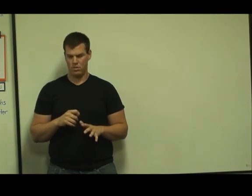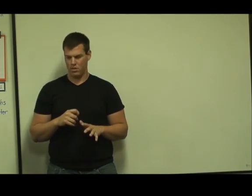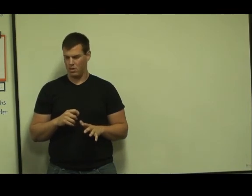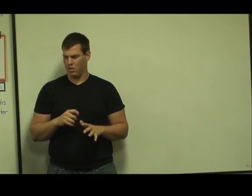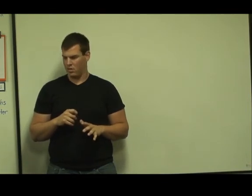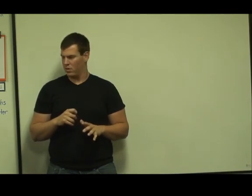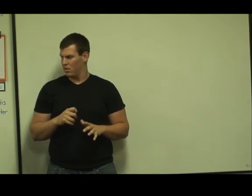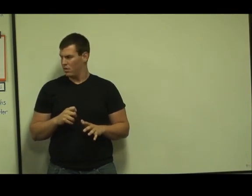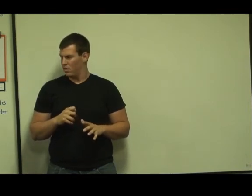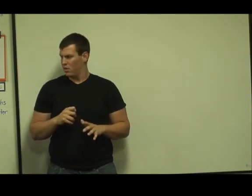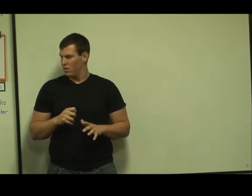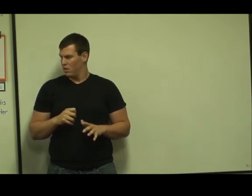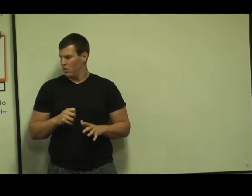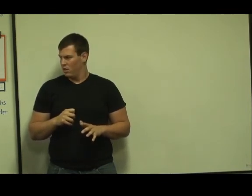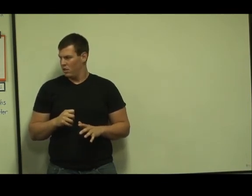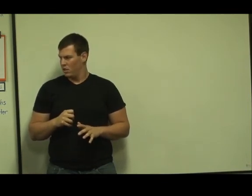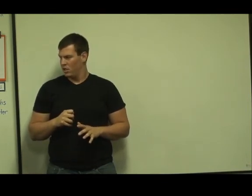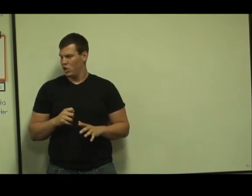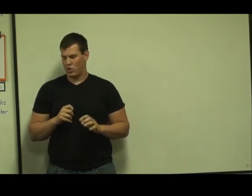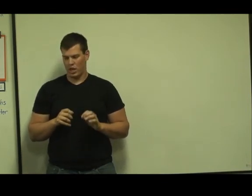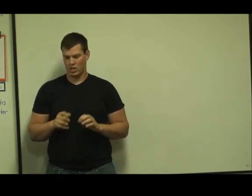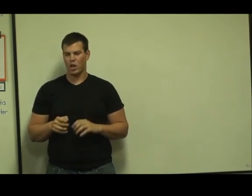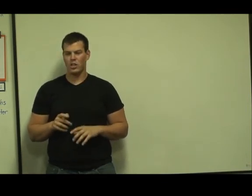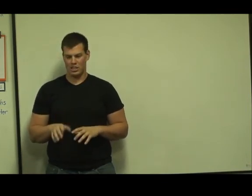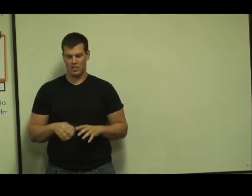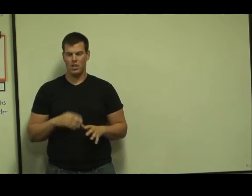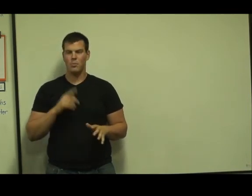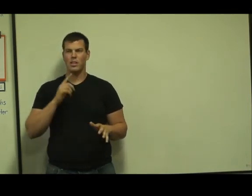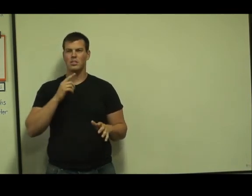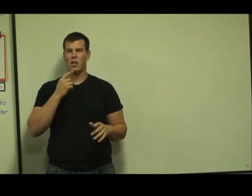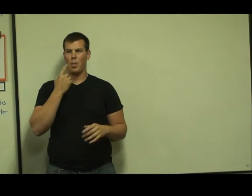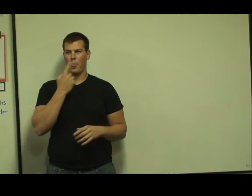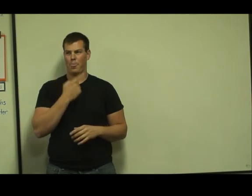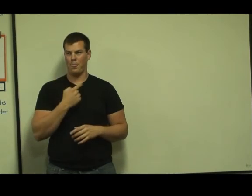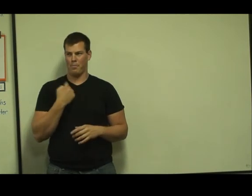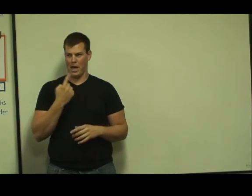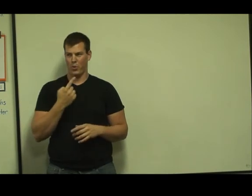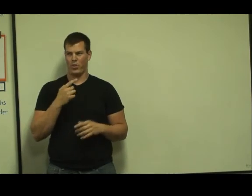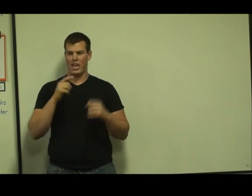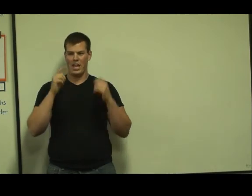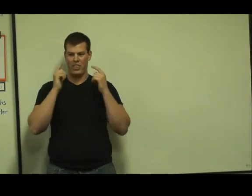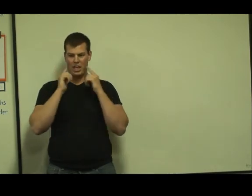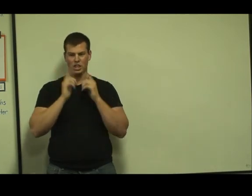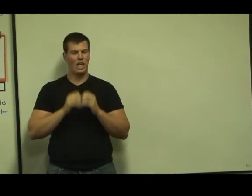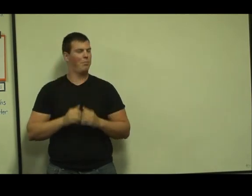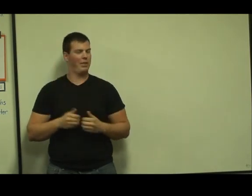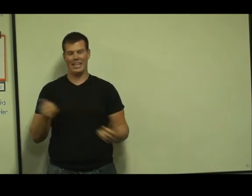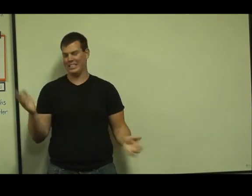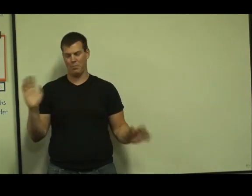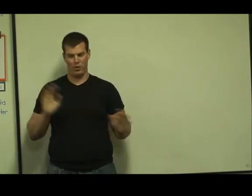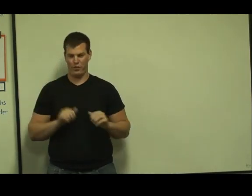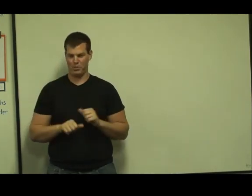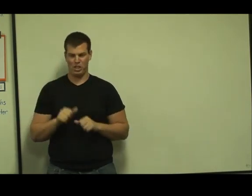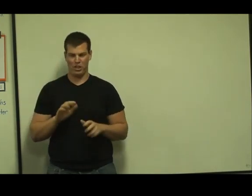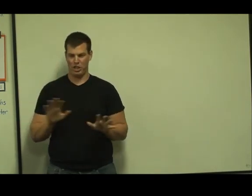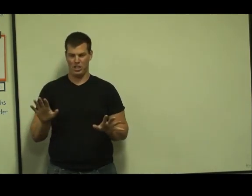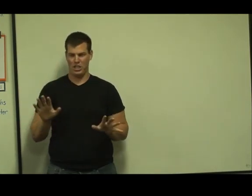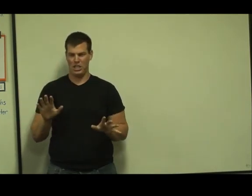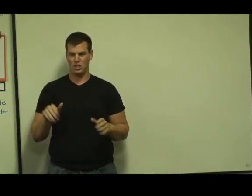But deaf doesn't mean You cannot talk. Yes. Okay. About at the end, completely separate from each other. It's